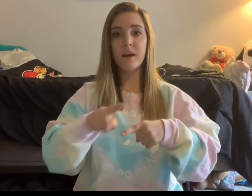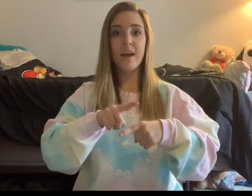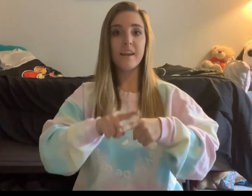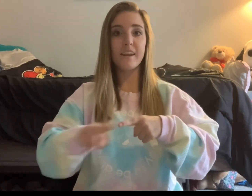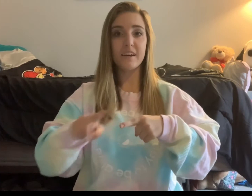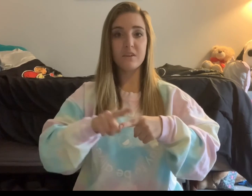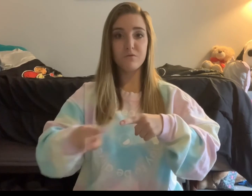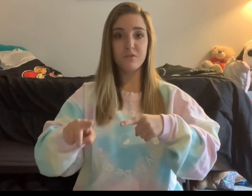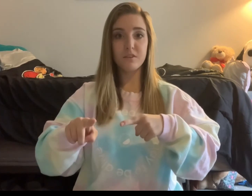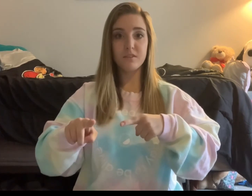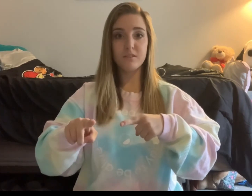knife.